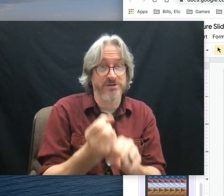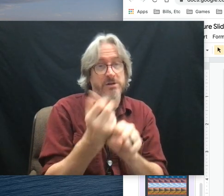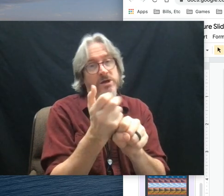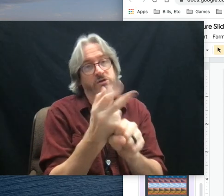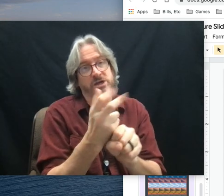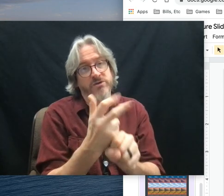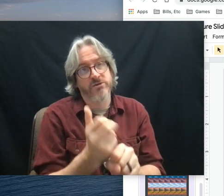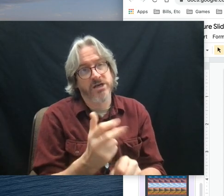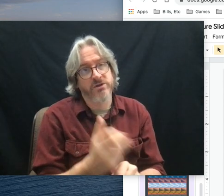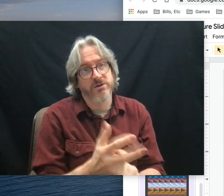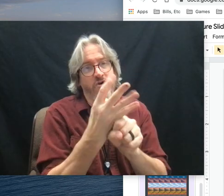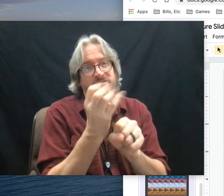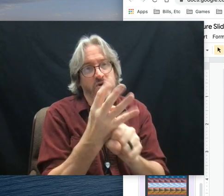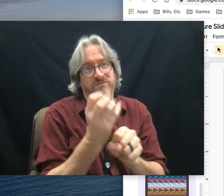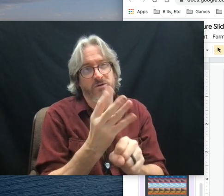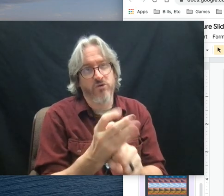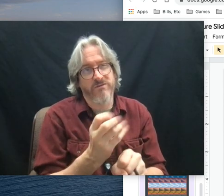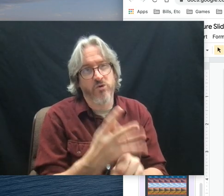2 years, 2 years.